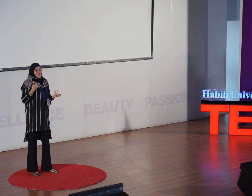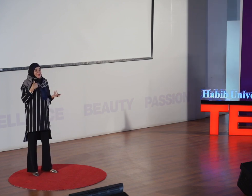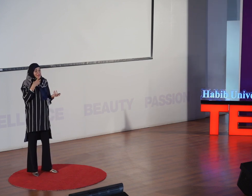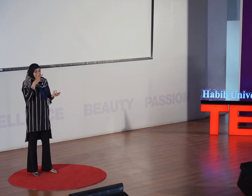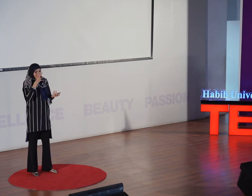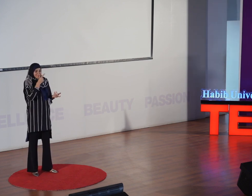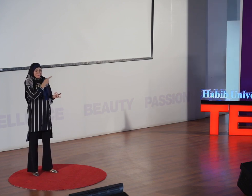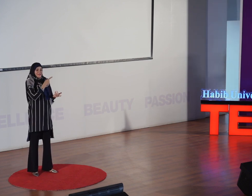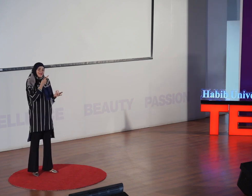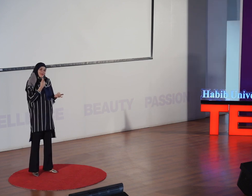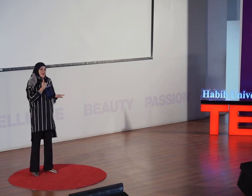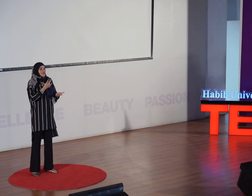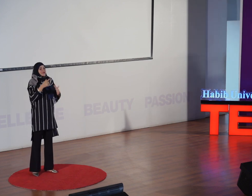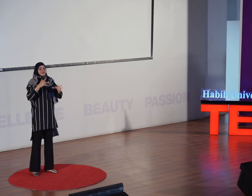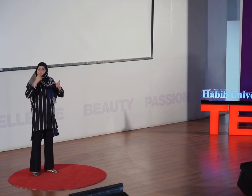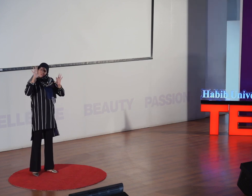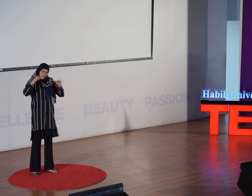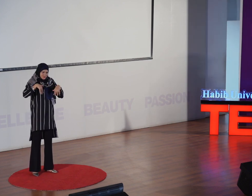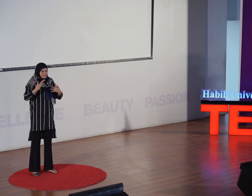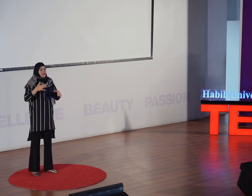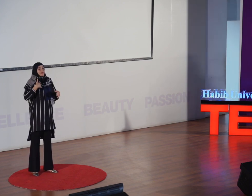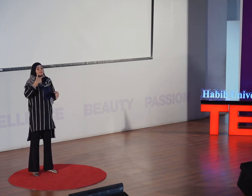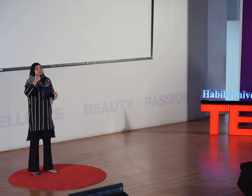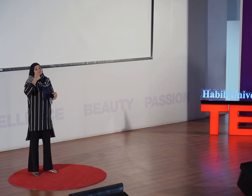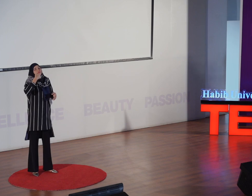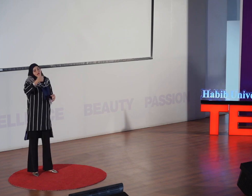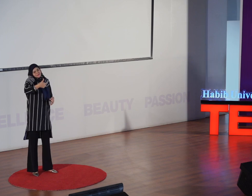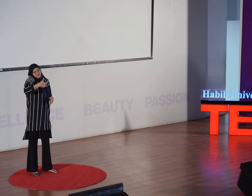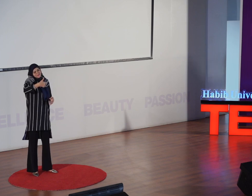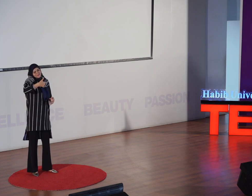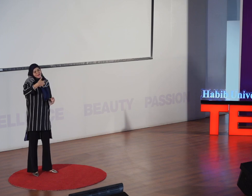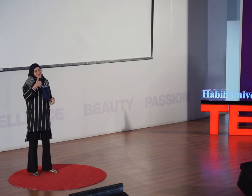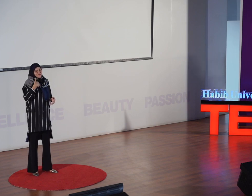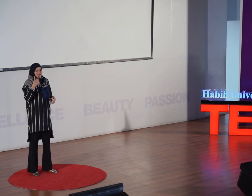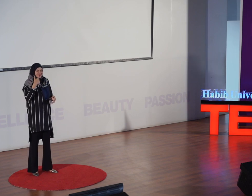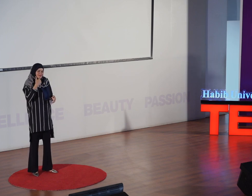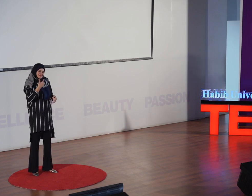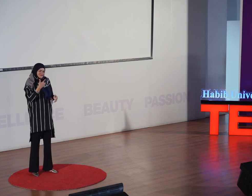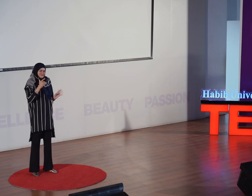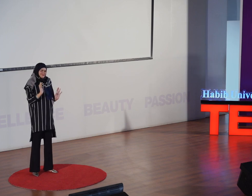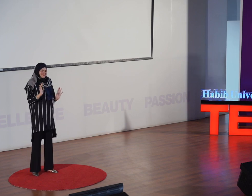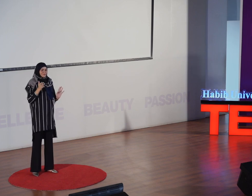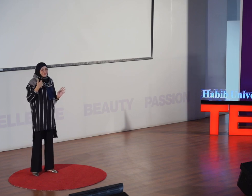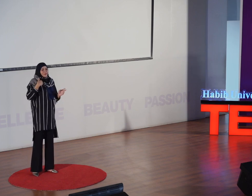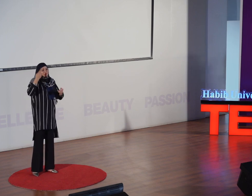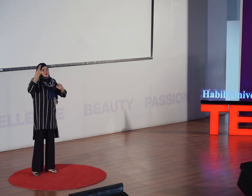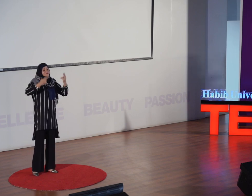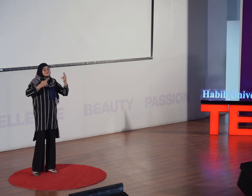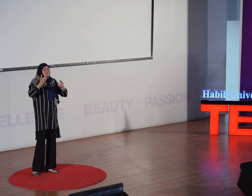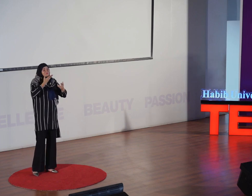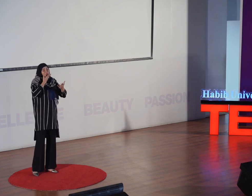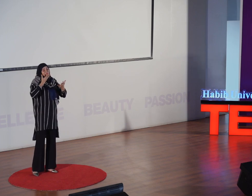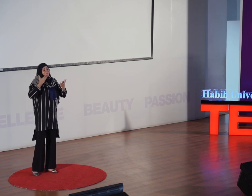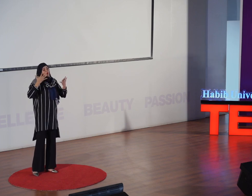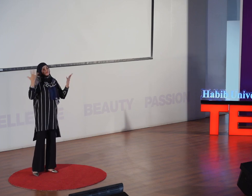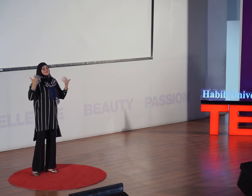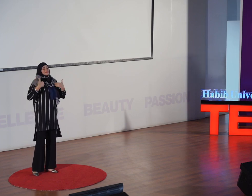to represent my country in a foreign nation. When I was in seventh grade, I